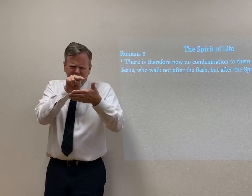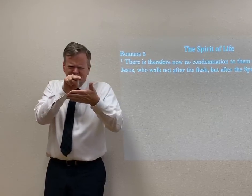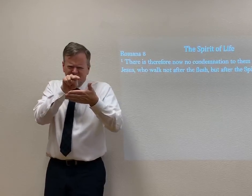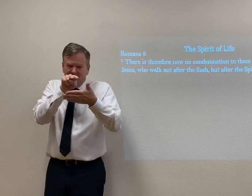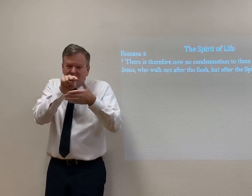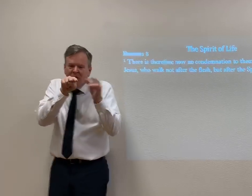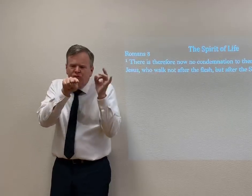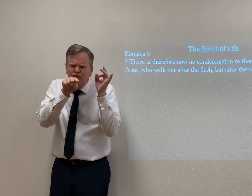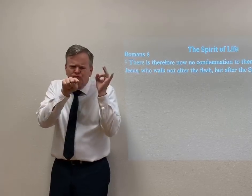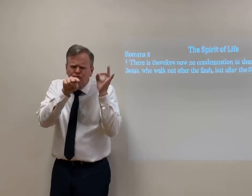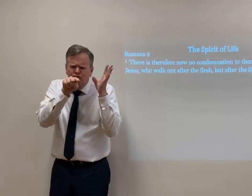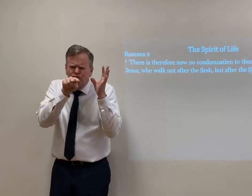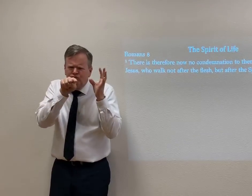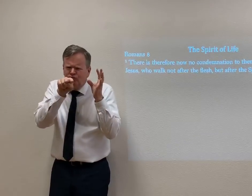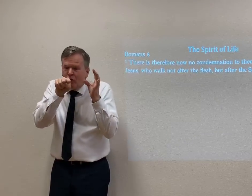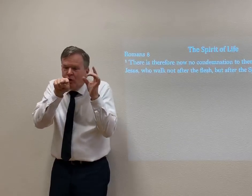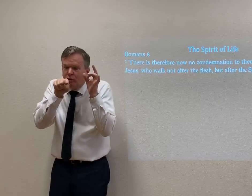when you read these scriptures.